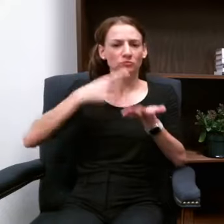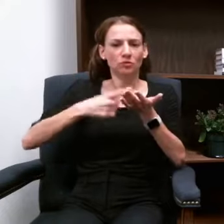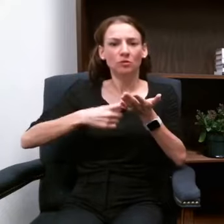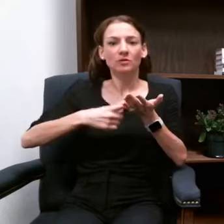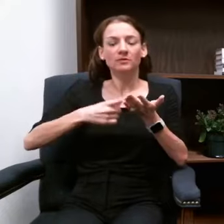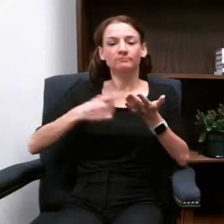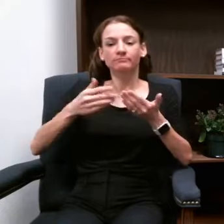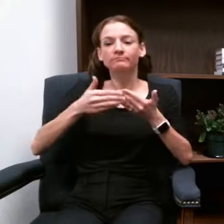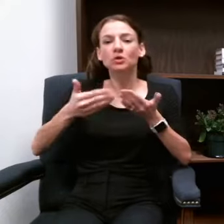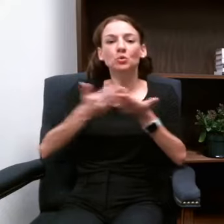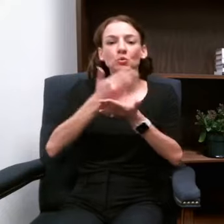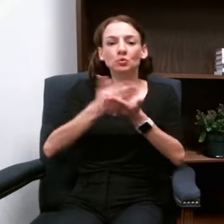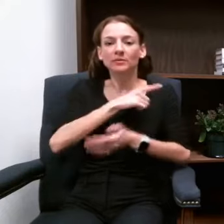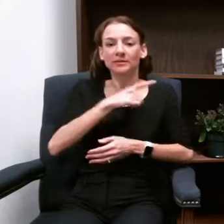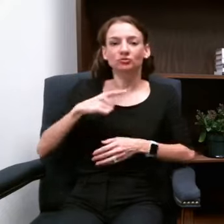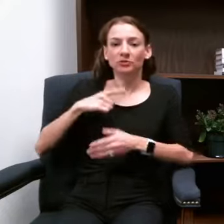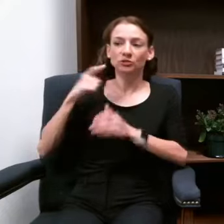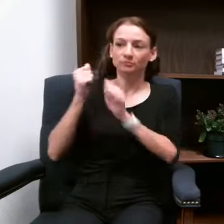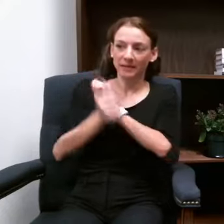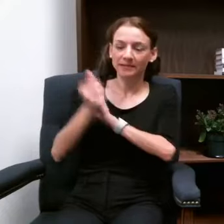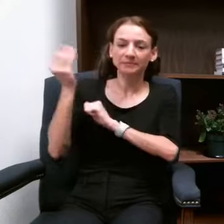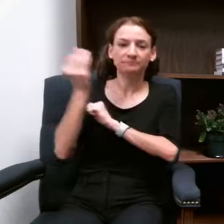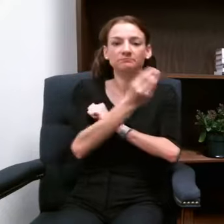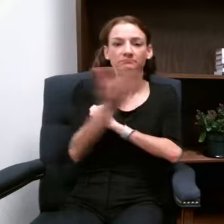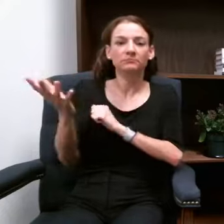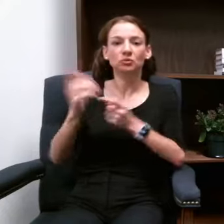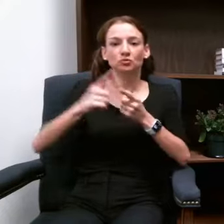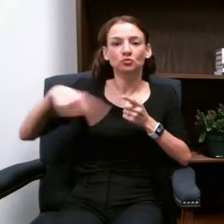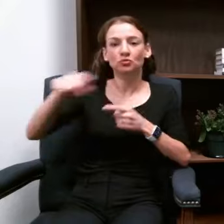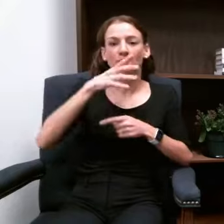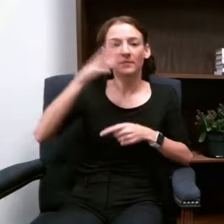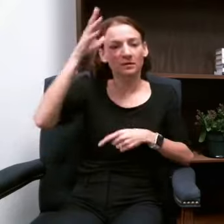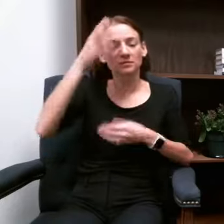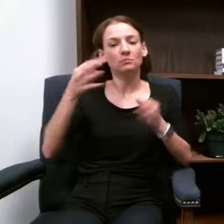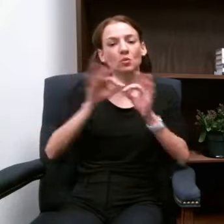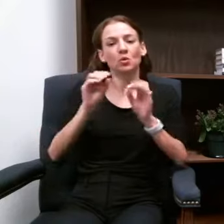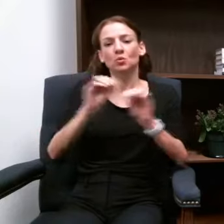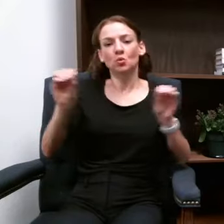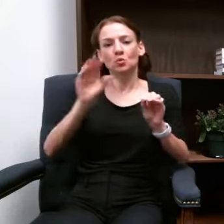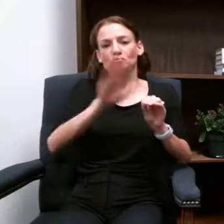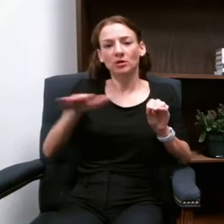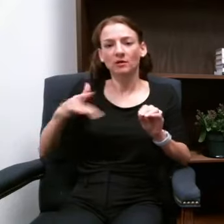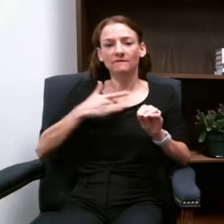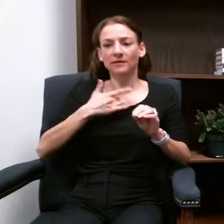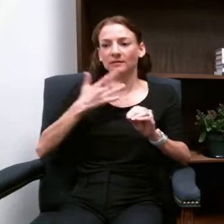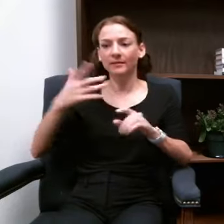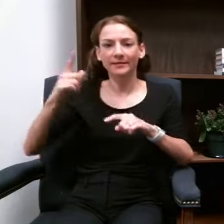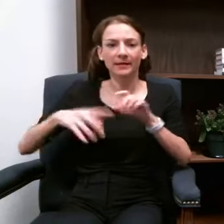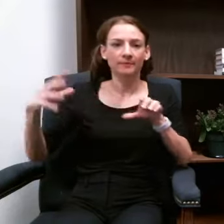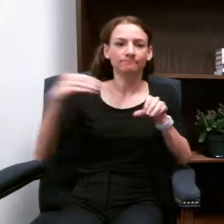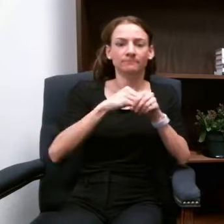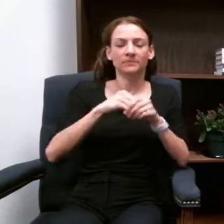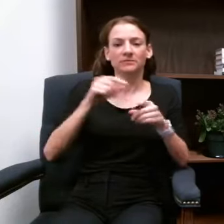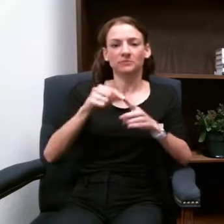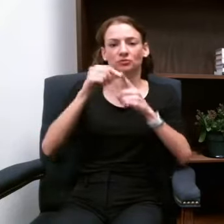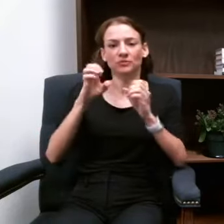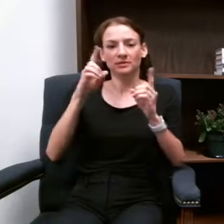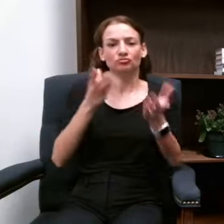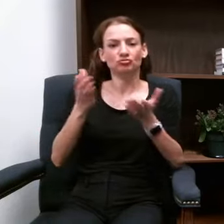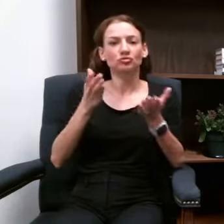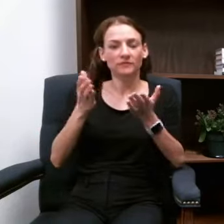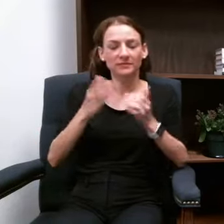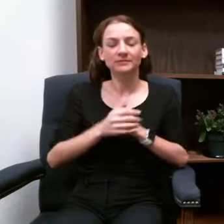new information to parents just to make sure that no child is being left behind who needs special education help.